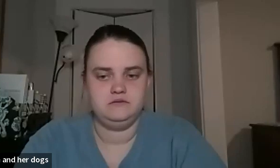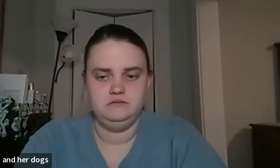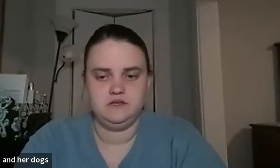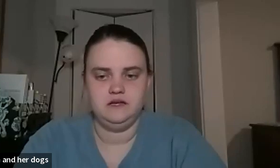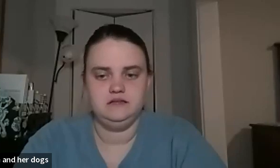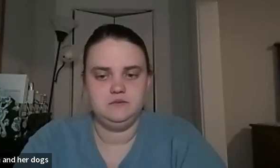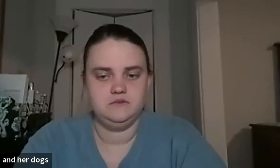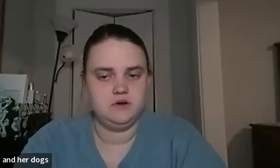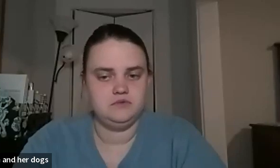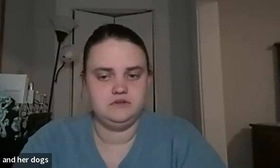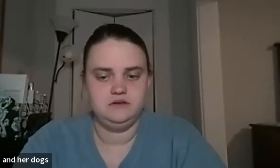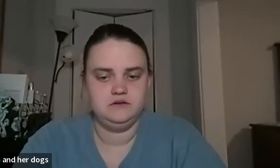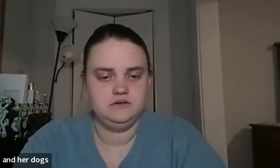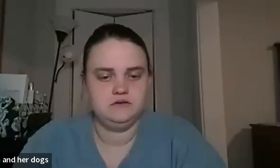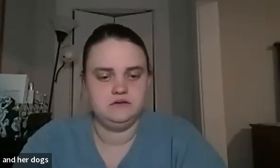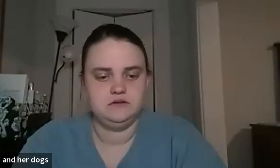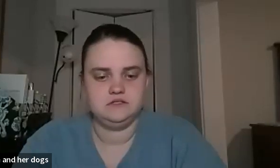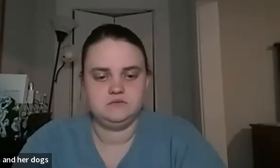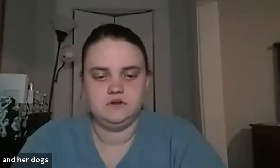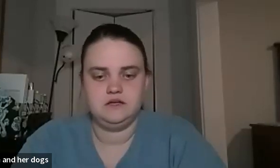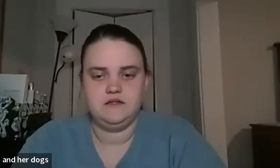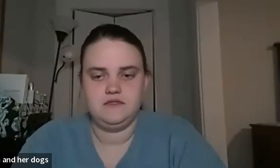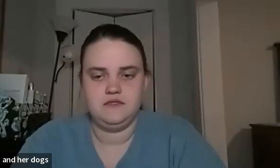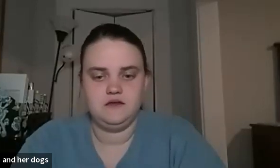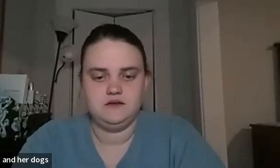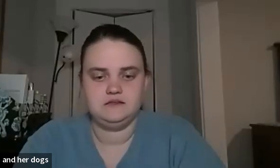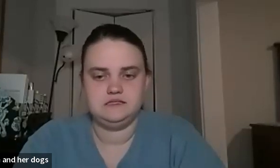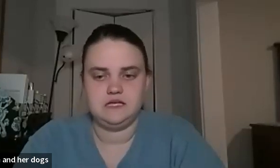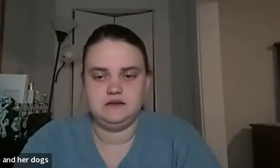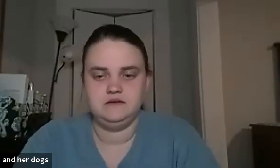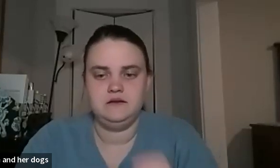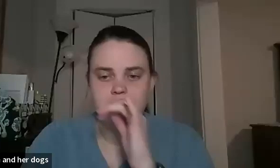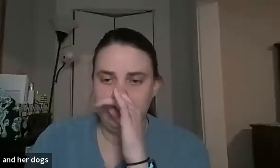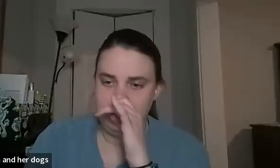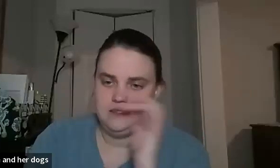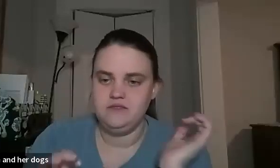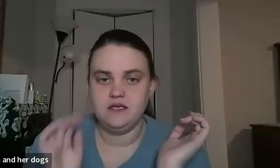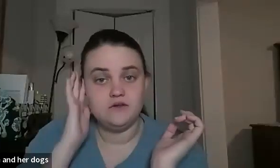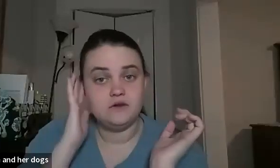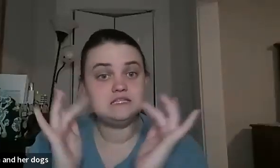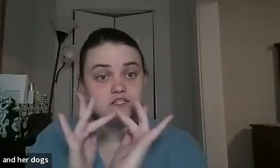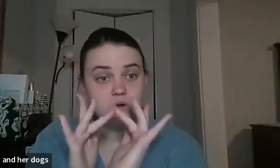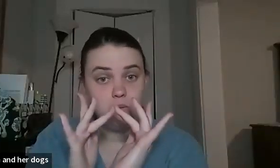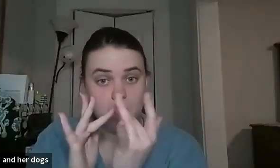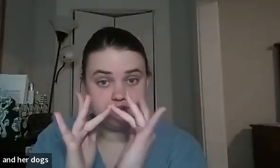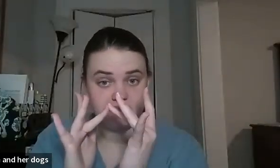Ooh, can I type this properly? Spread the Sign. And then there is also a